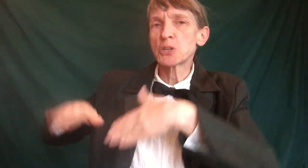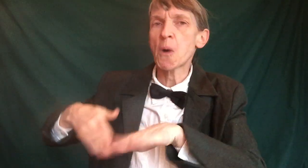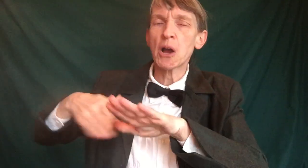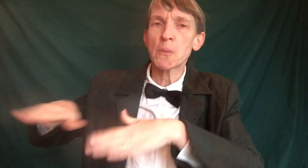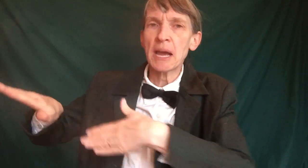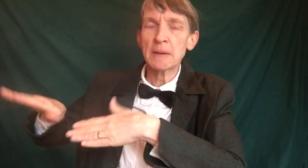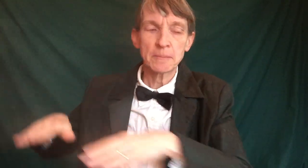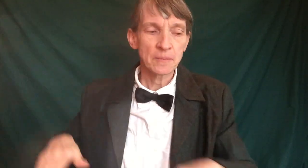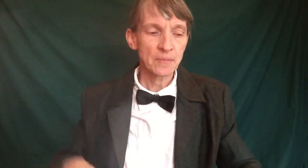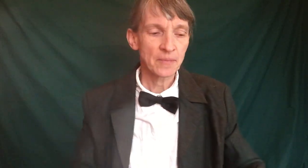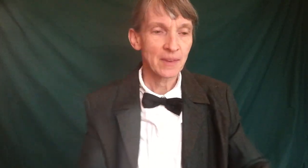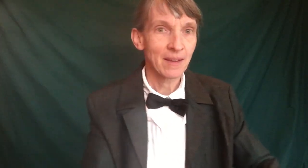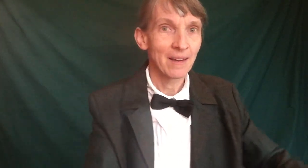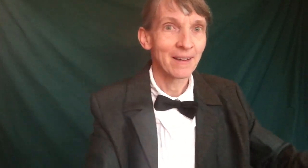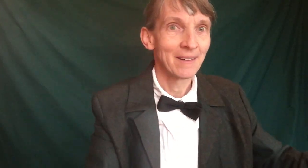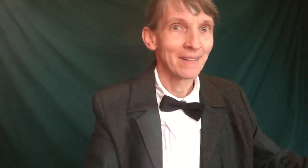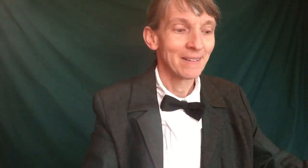to walk away.